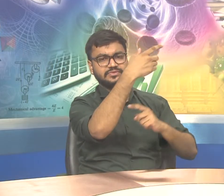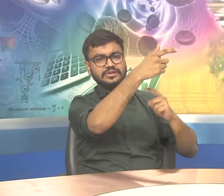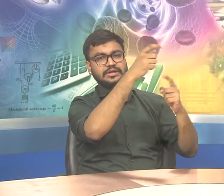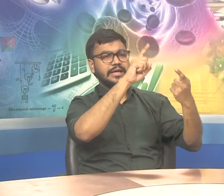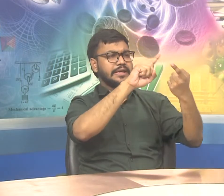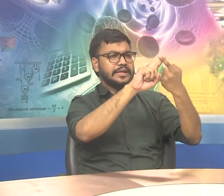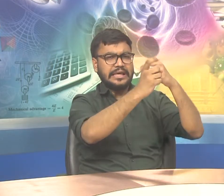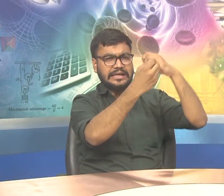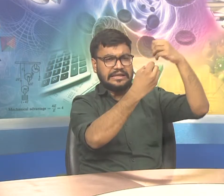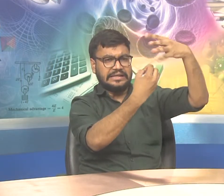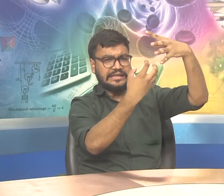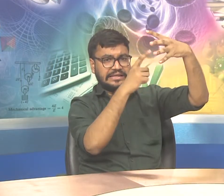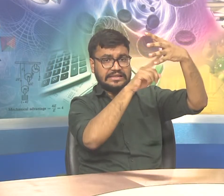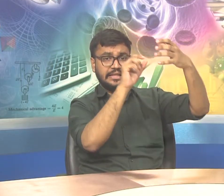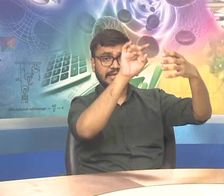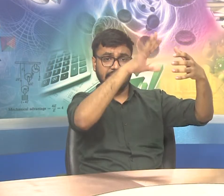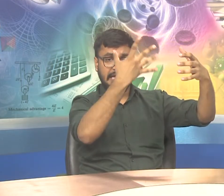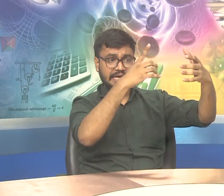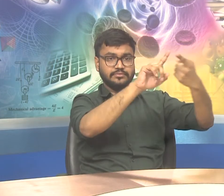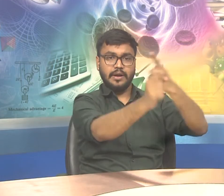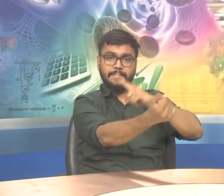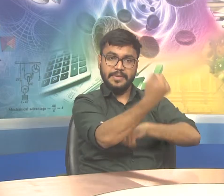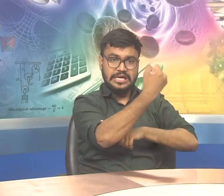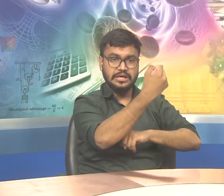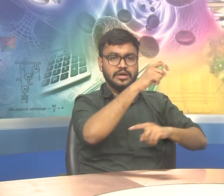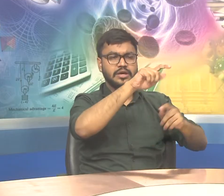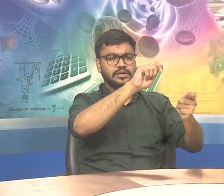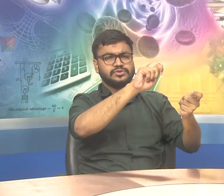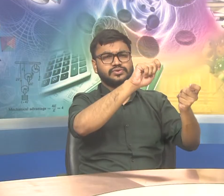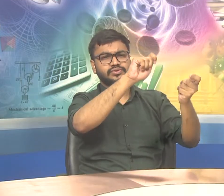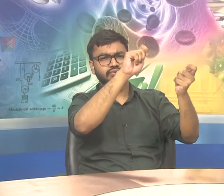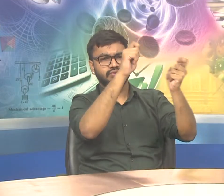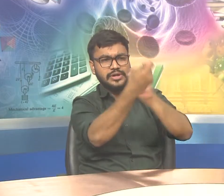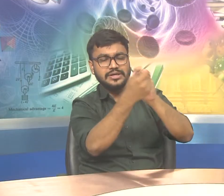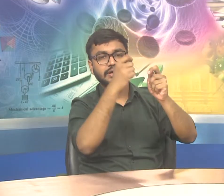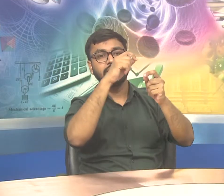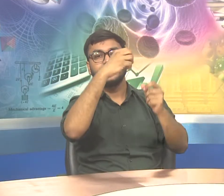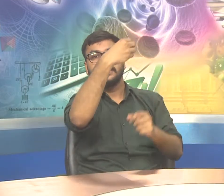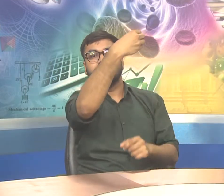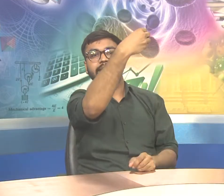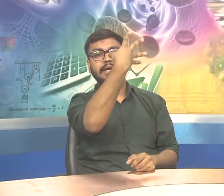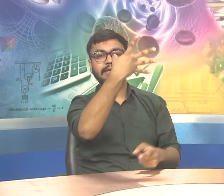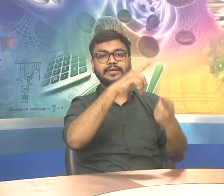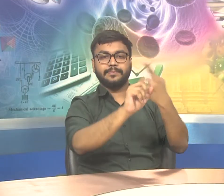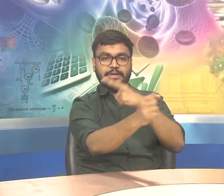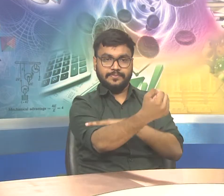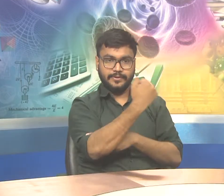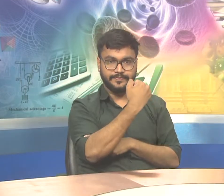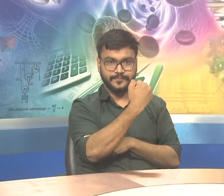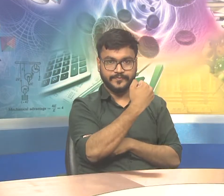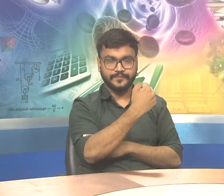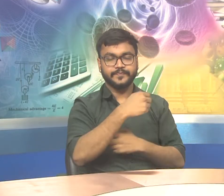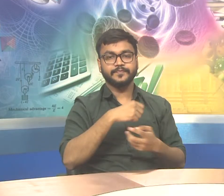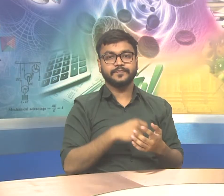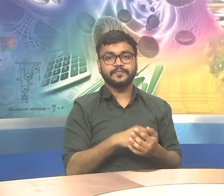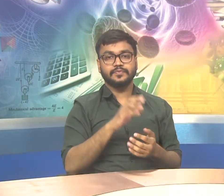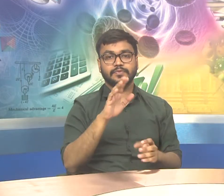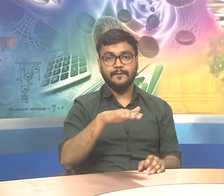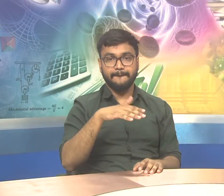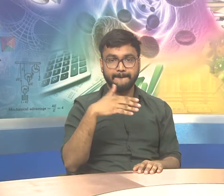Third is electrical bulb, which provides or produce electrical energy. It